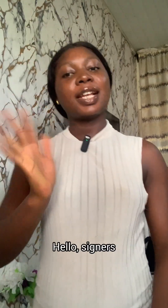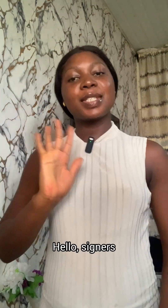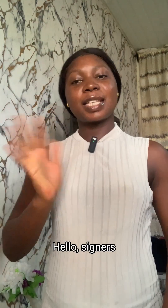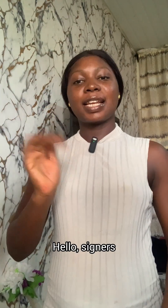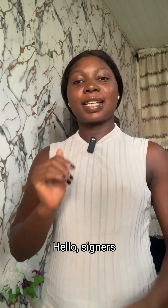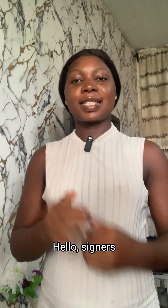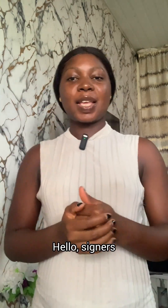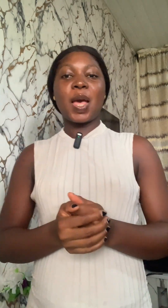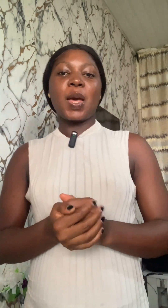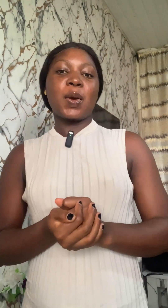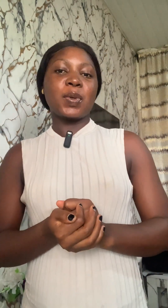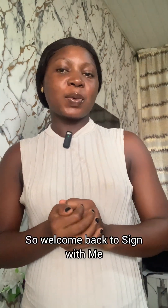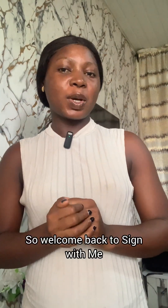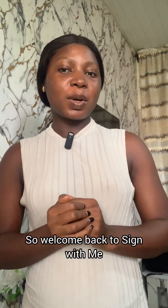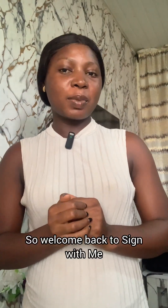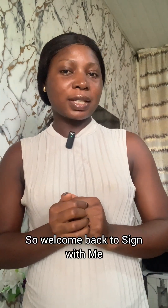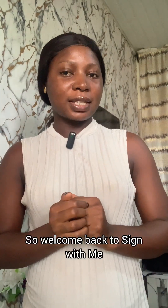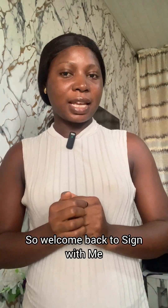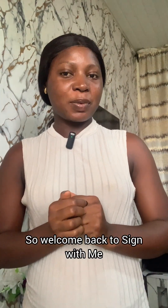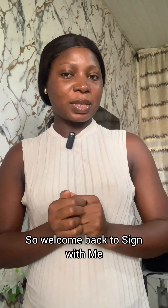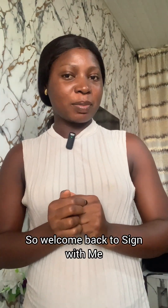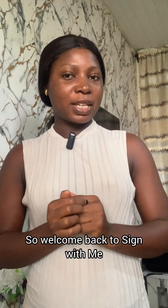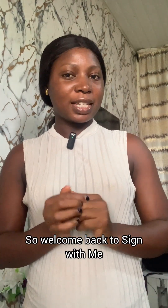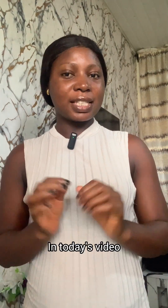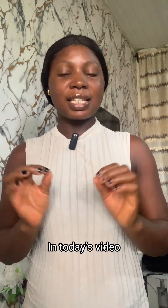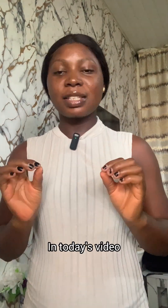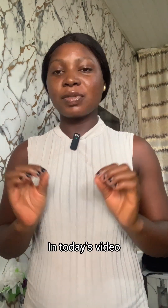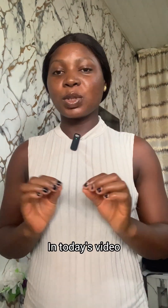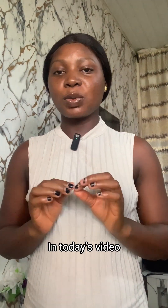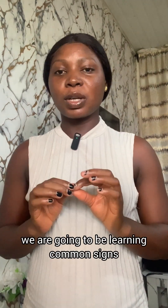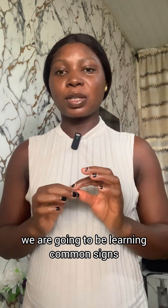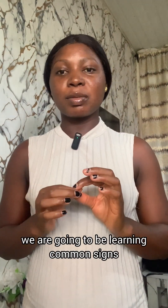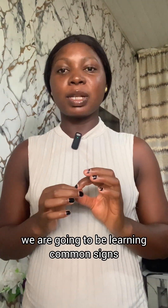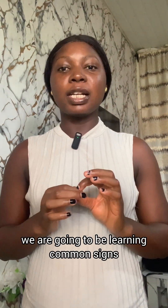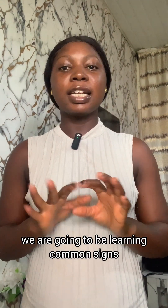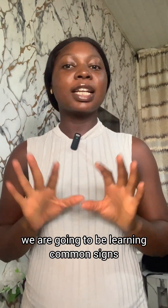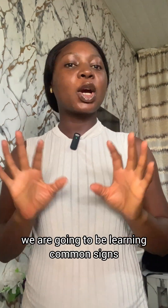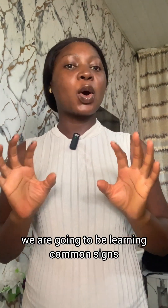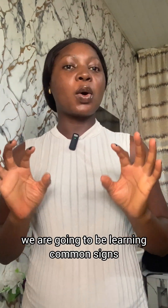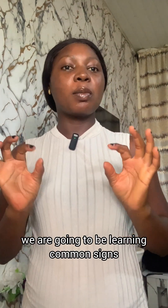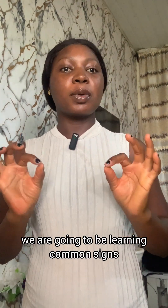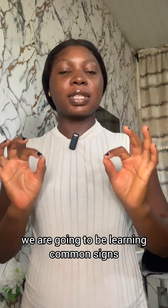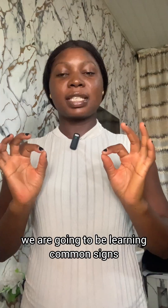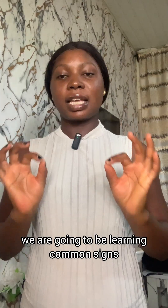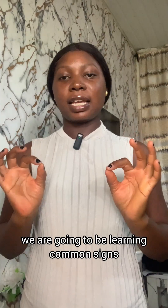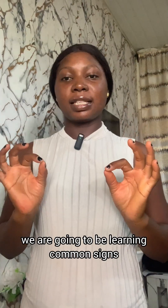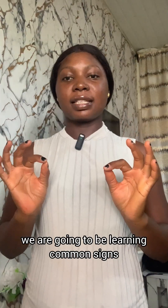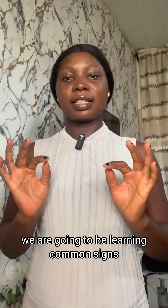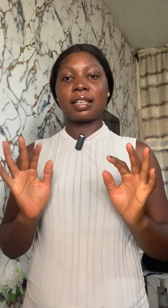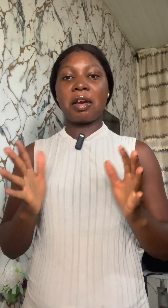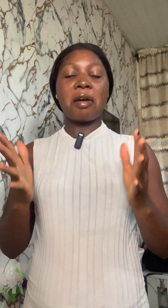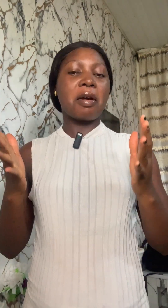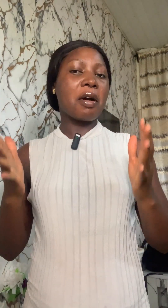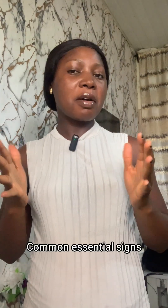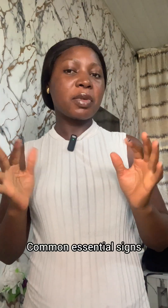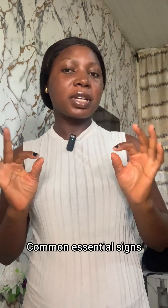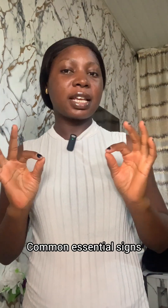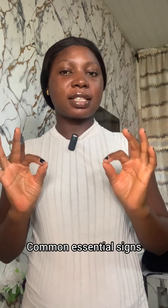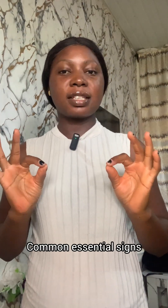Hello signers, so welcome back to Sign With Me. In today's video we are going to be learning common signs, common